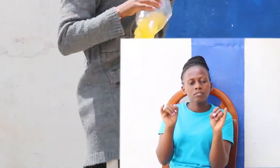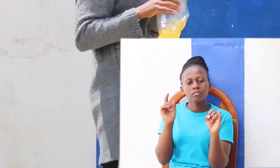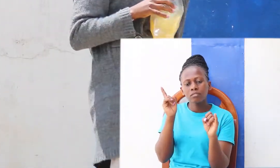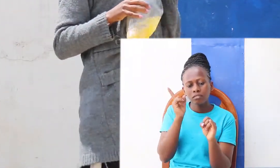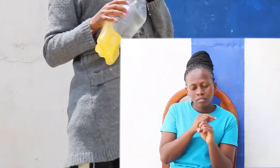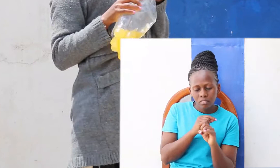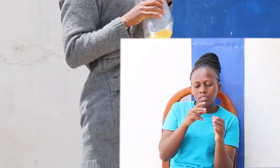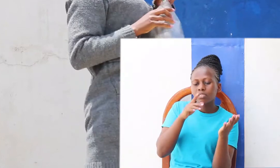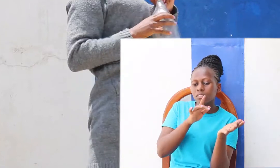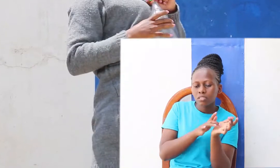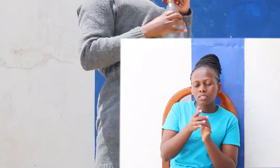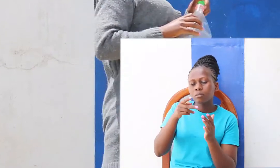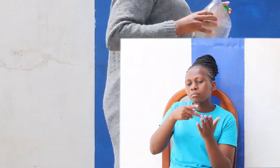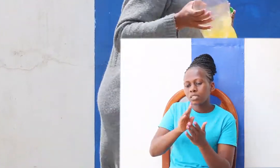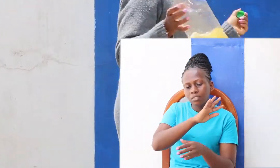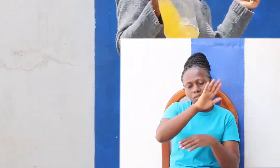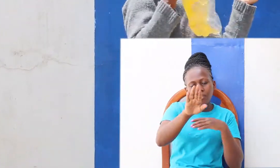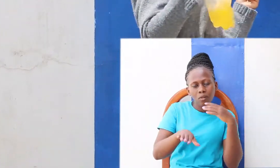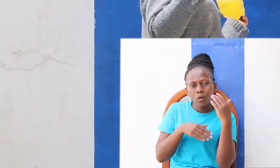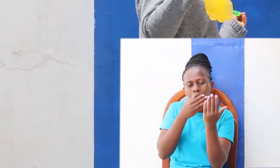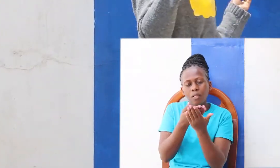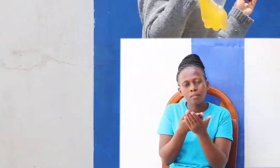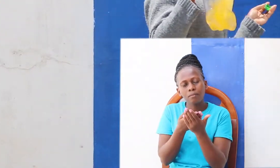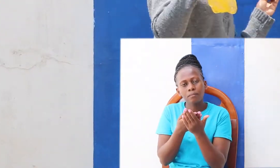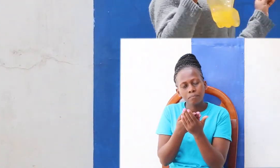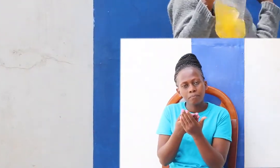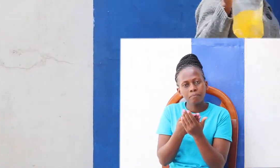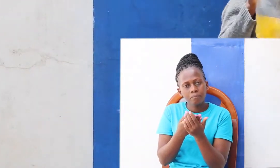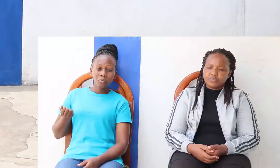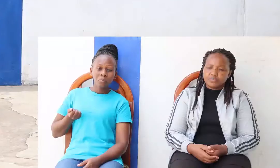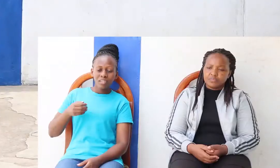me. And Jesus, faith is all.